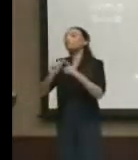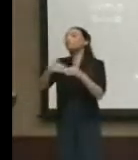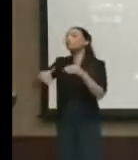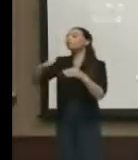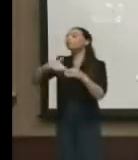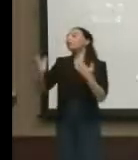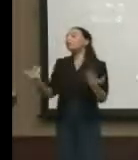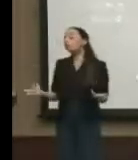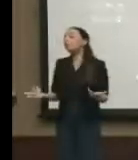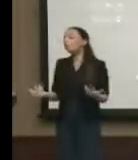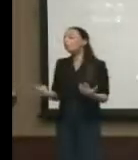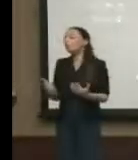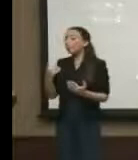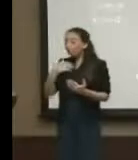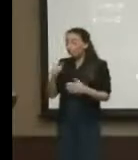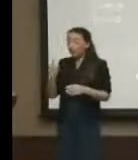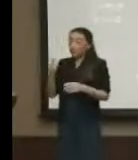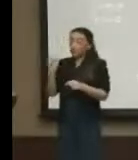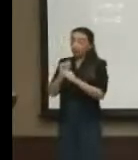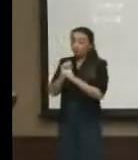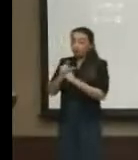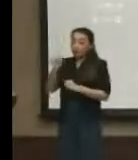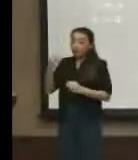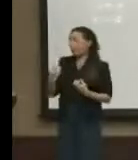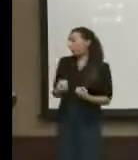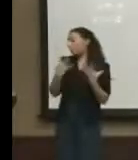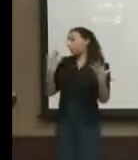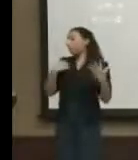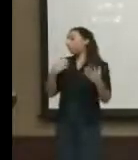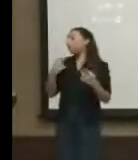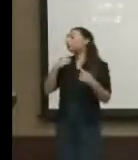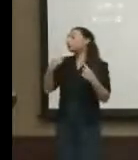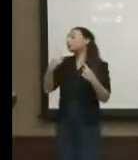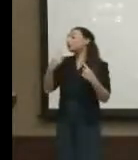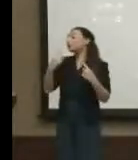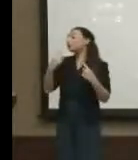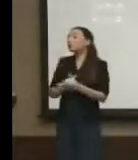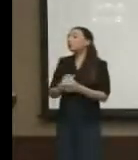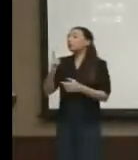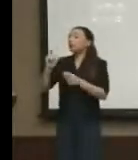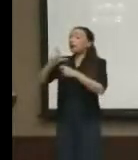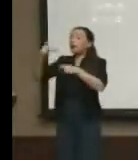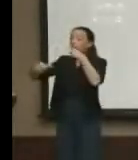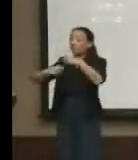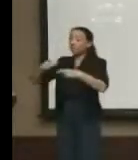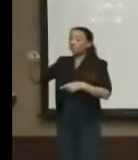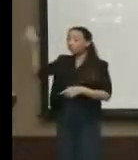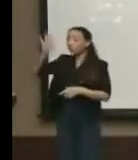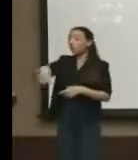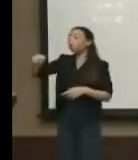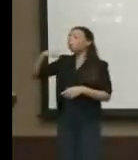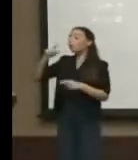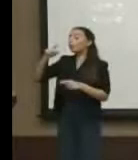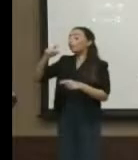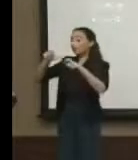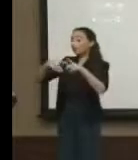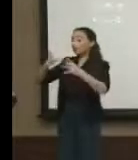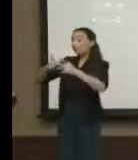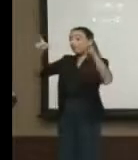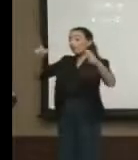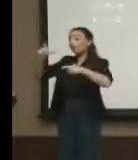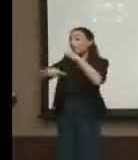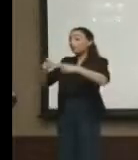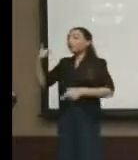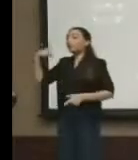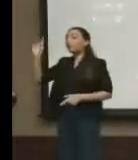with industries, and I'm very happy to say a lot of industries are now coming up and saying in tier 1 cities and larger corporates, they're coming